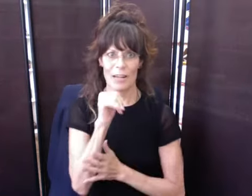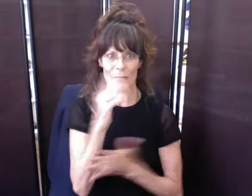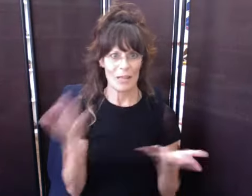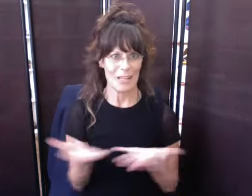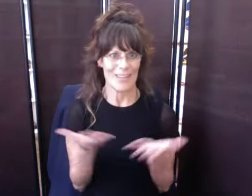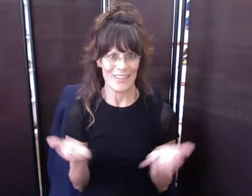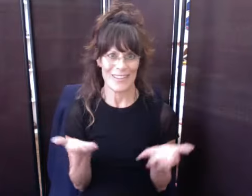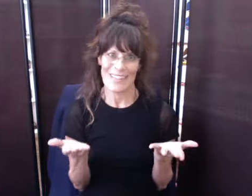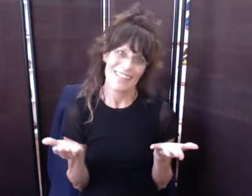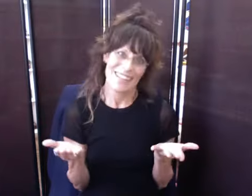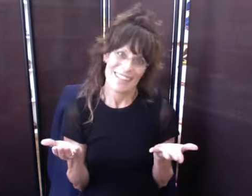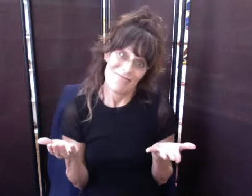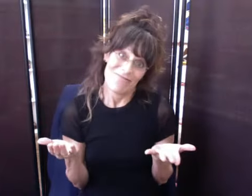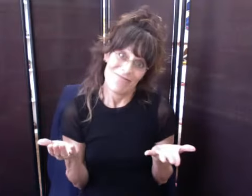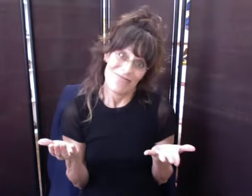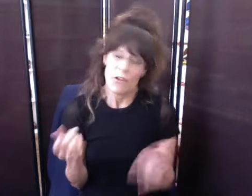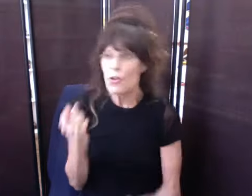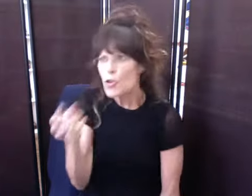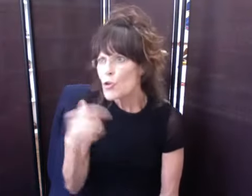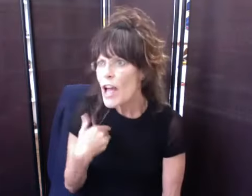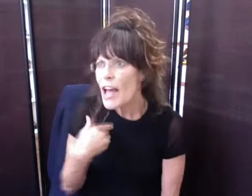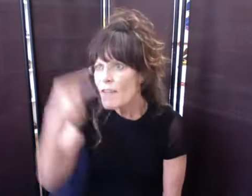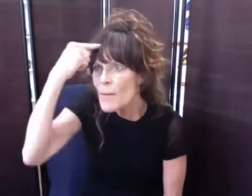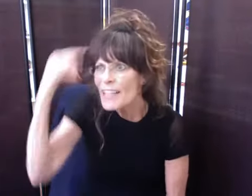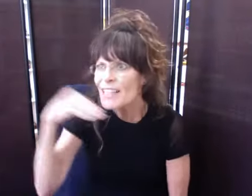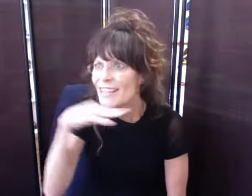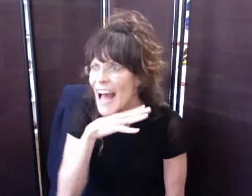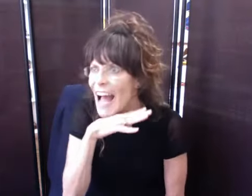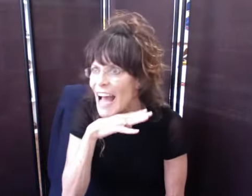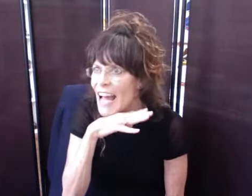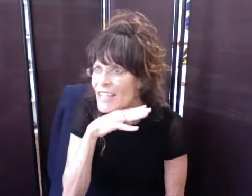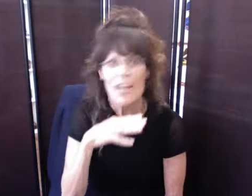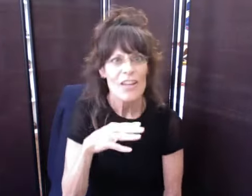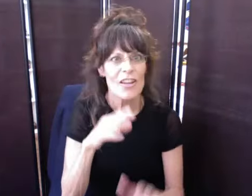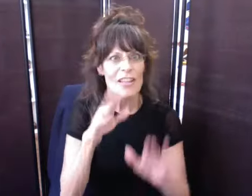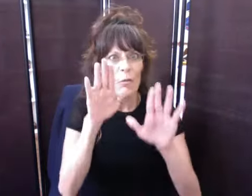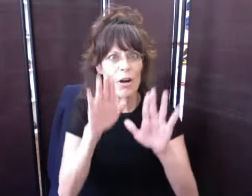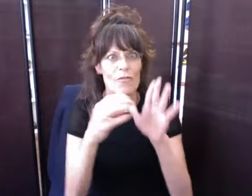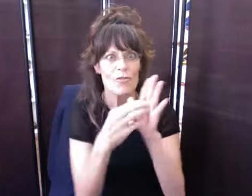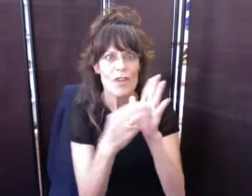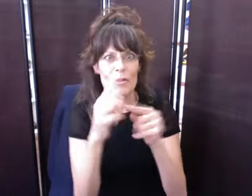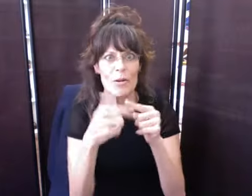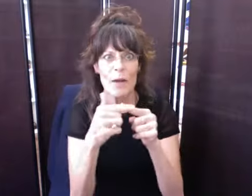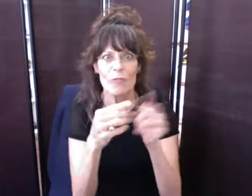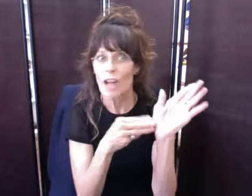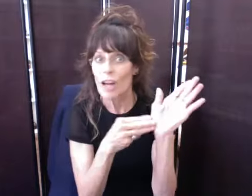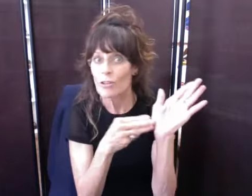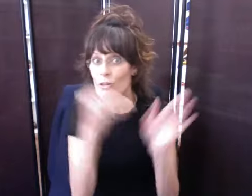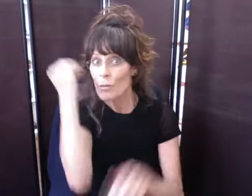So he said, Mike, do you have a mind that lies to you? And in this great chapter called The Doctor's Opinion in the Big Book, it tells me that people who are